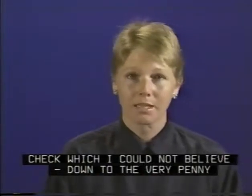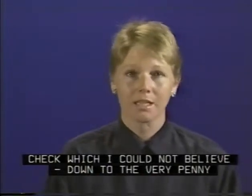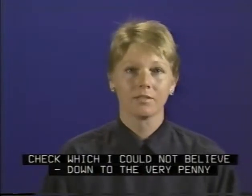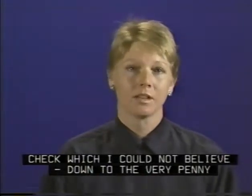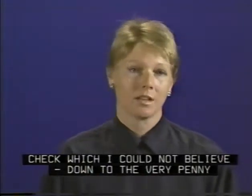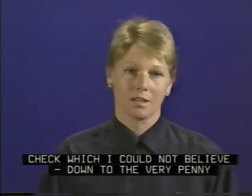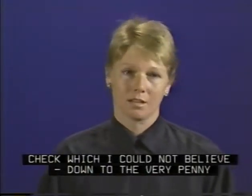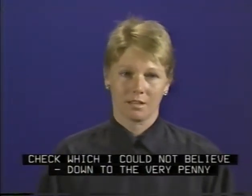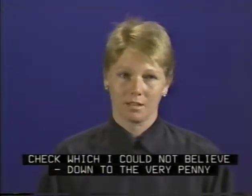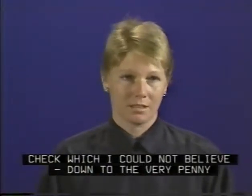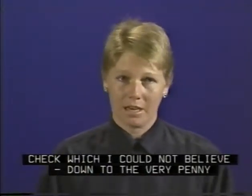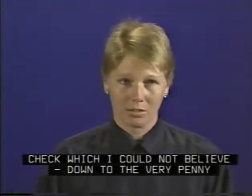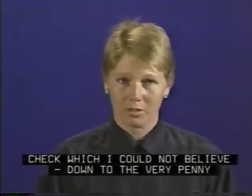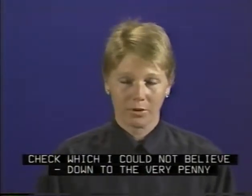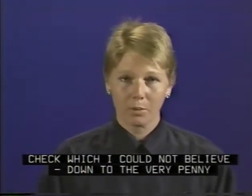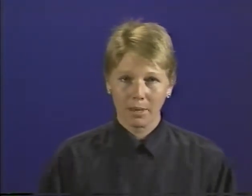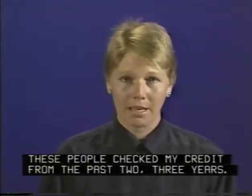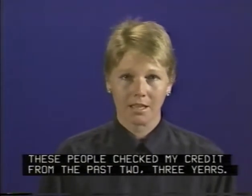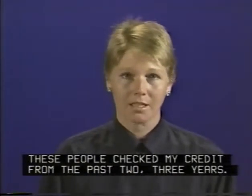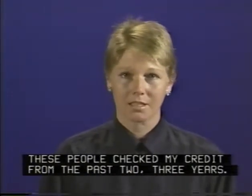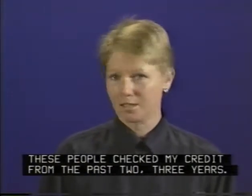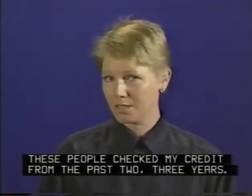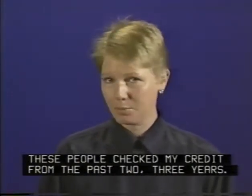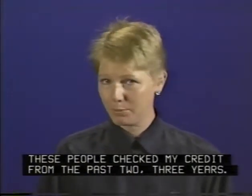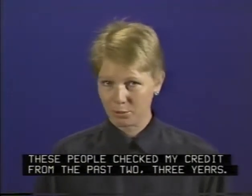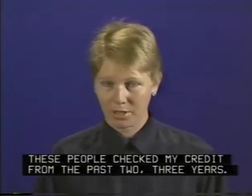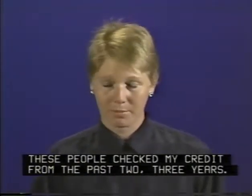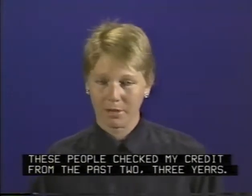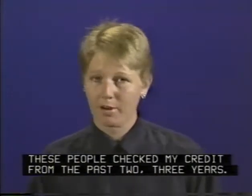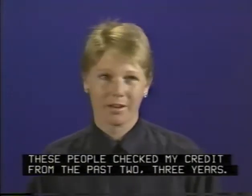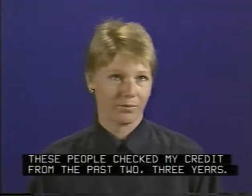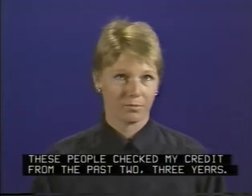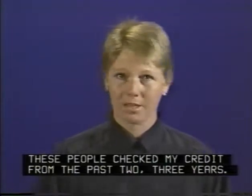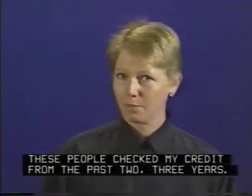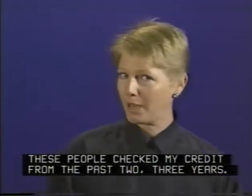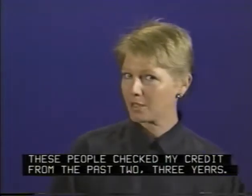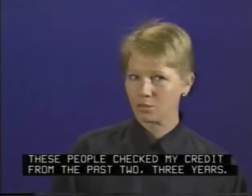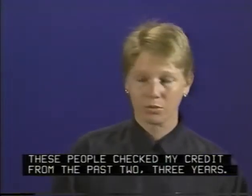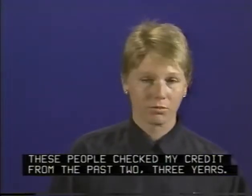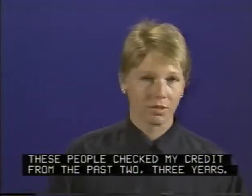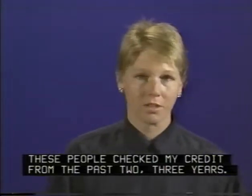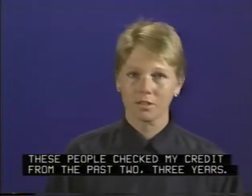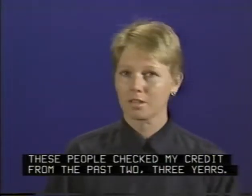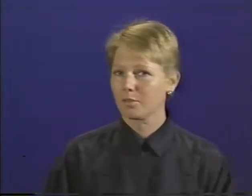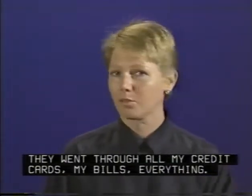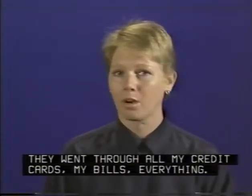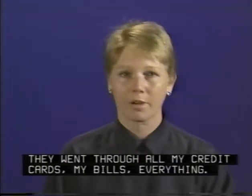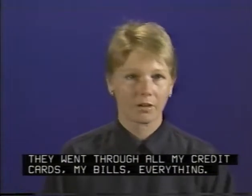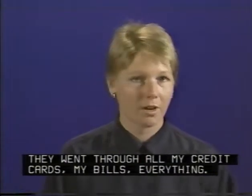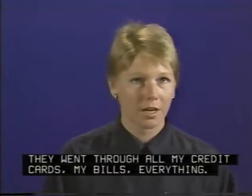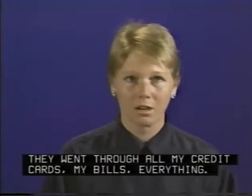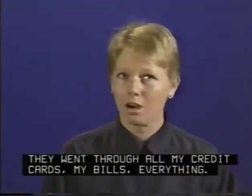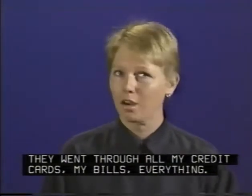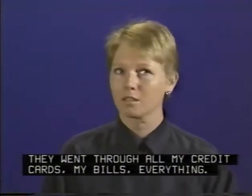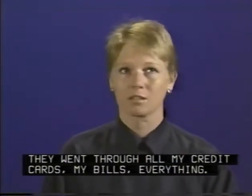believe. Down to the very penny, these people checked my credit from like the past 2 or 3 years. They went through all my credit cards,